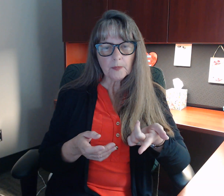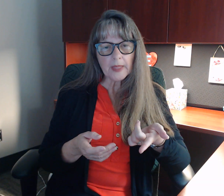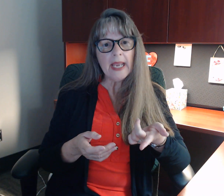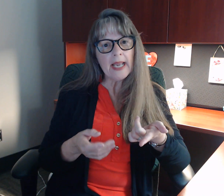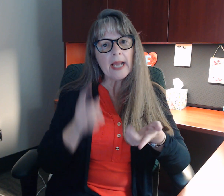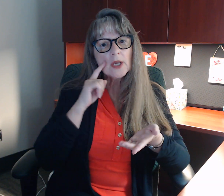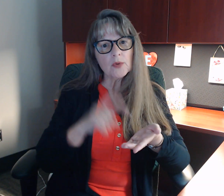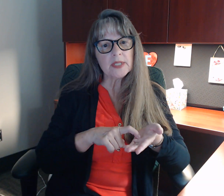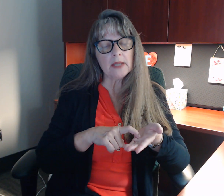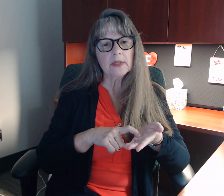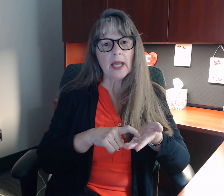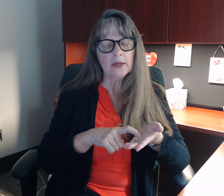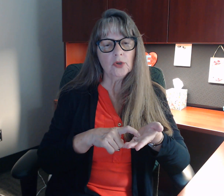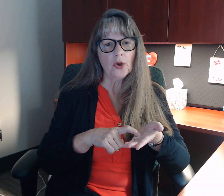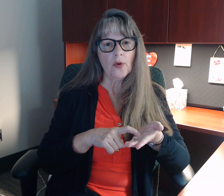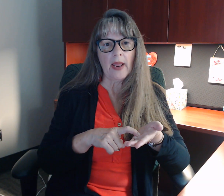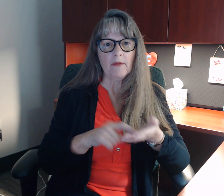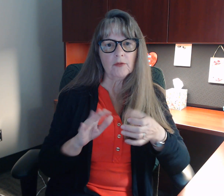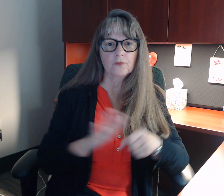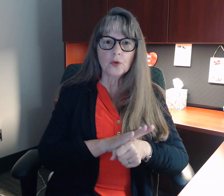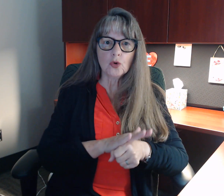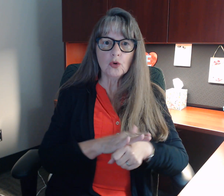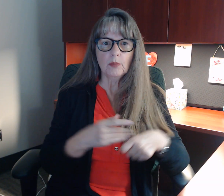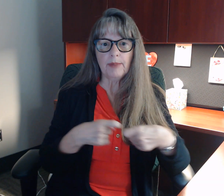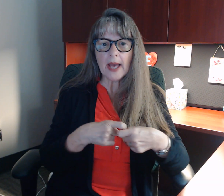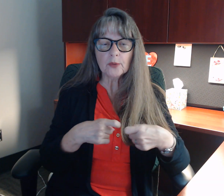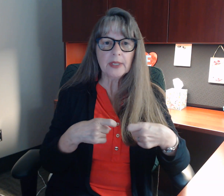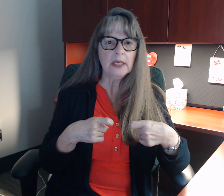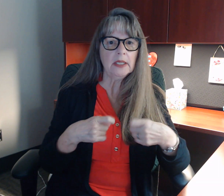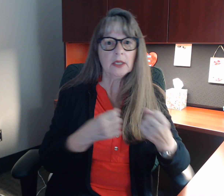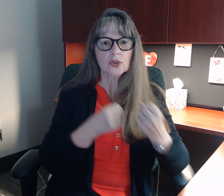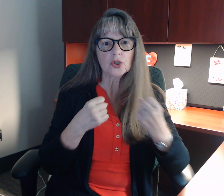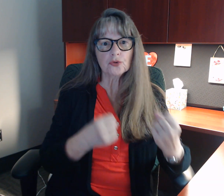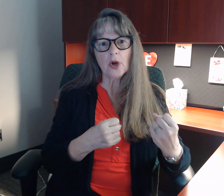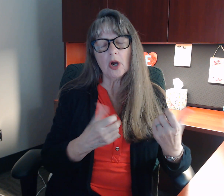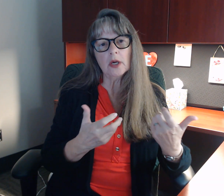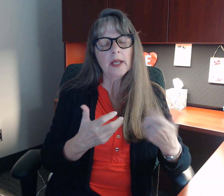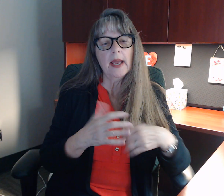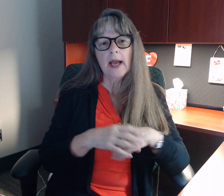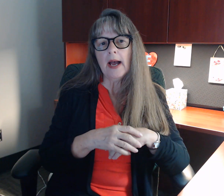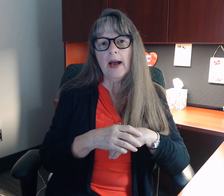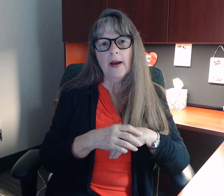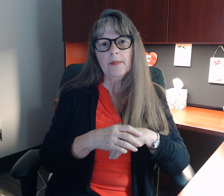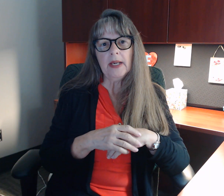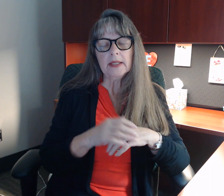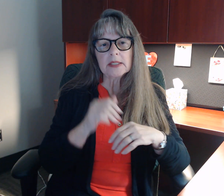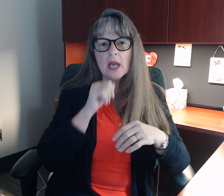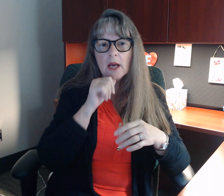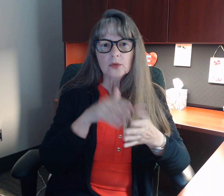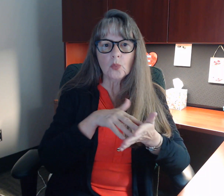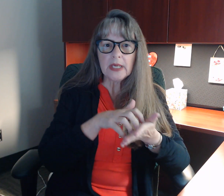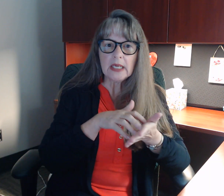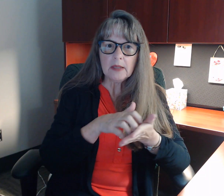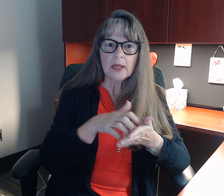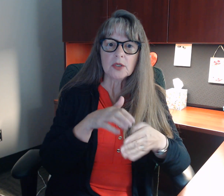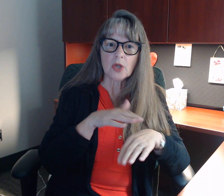And I noticed that I have a full battery and it's strong, and it's not weakening because it's